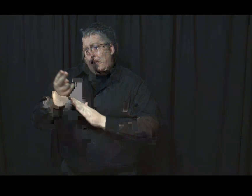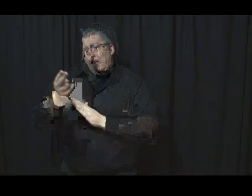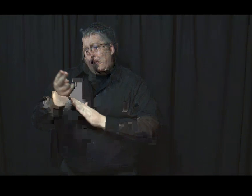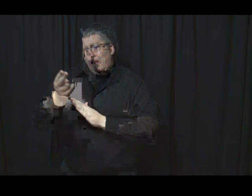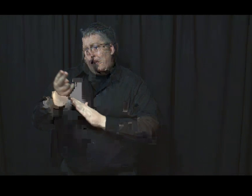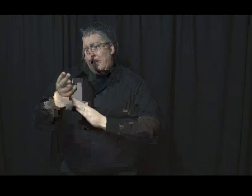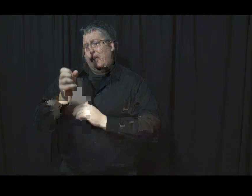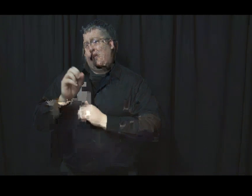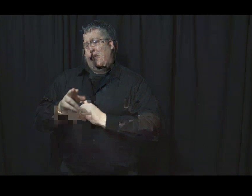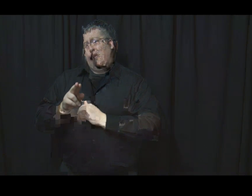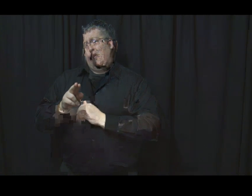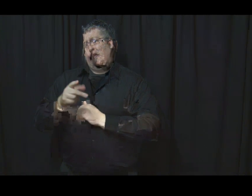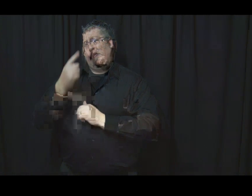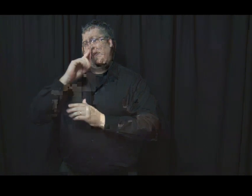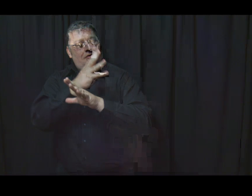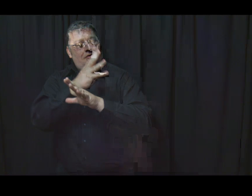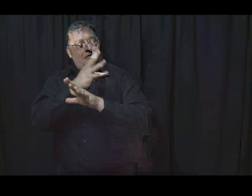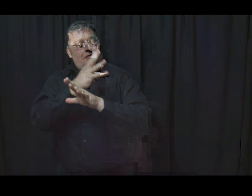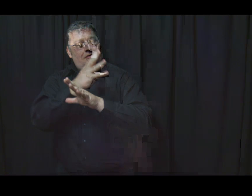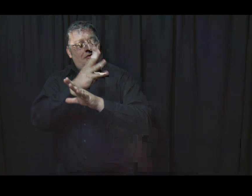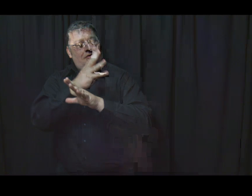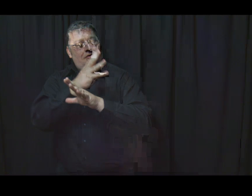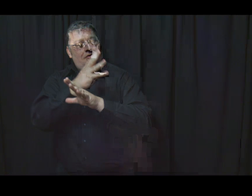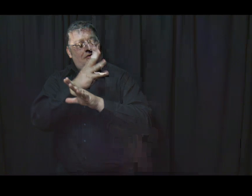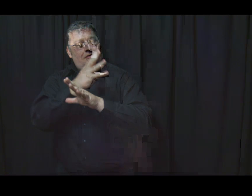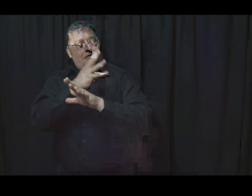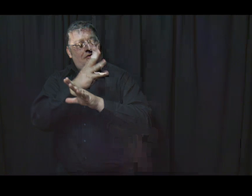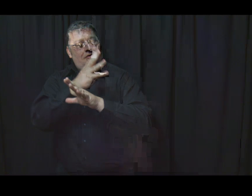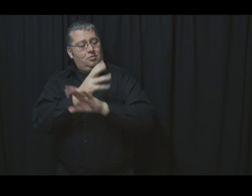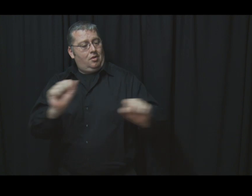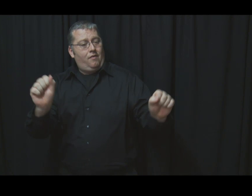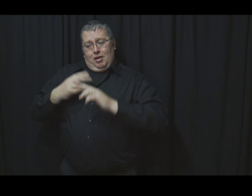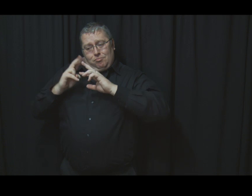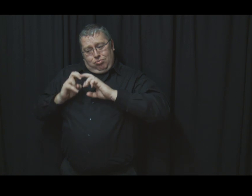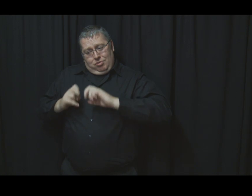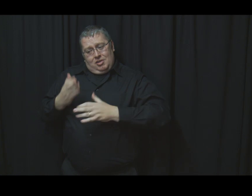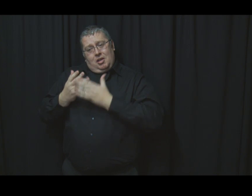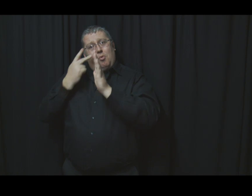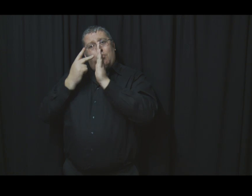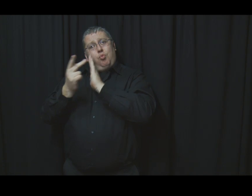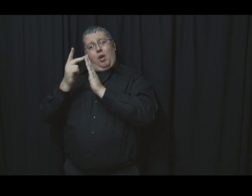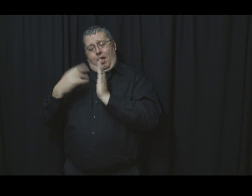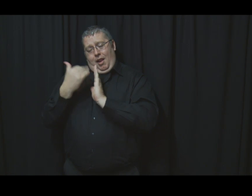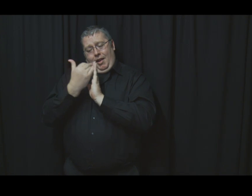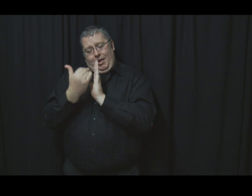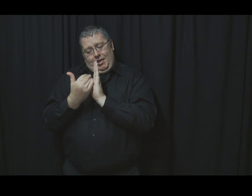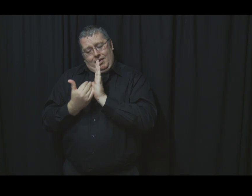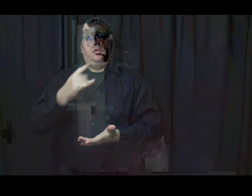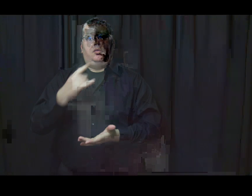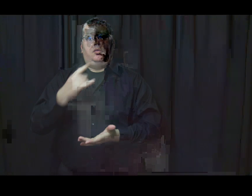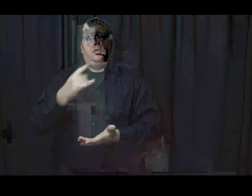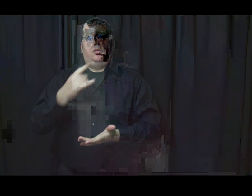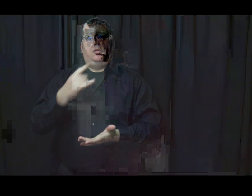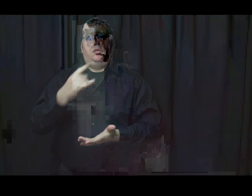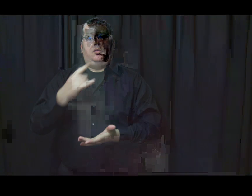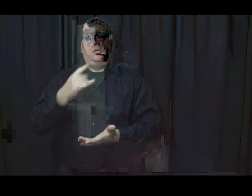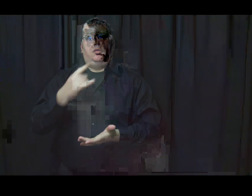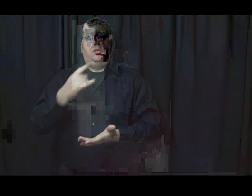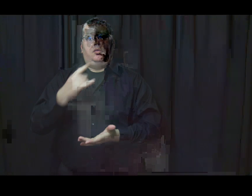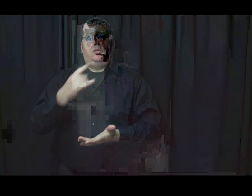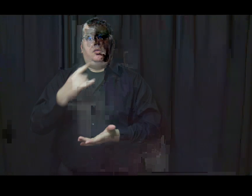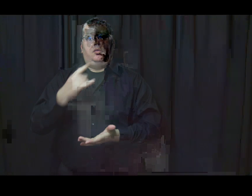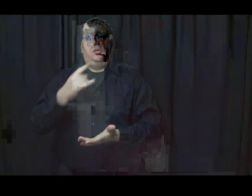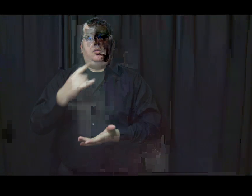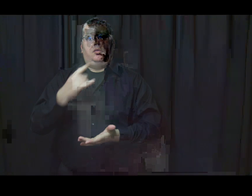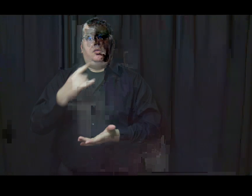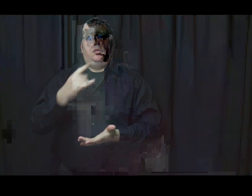a globe. What about the rest of the book? Well, that history of salvation, that God's Son stepped in history to know others, and there's a lot more that you can look at. The flood, different